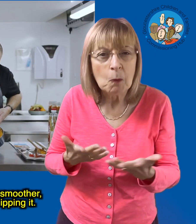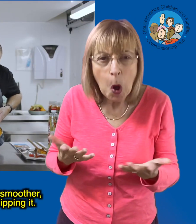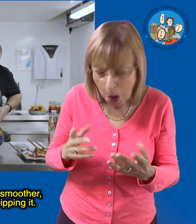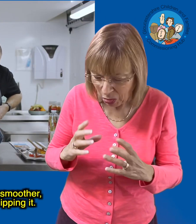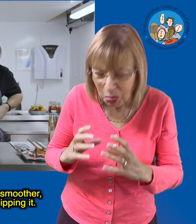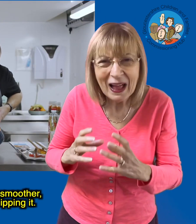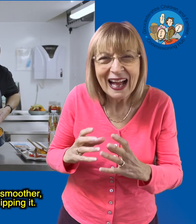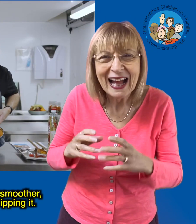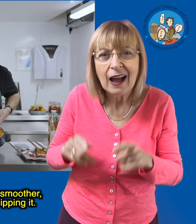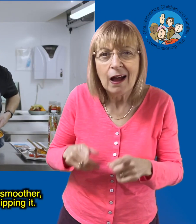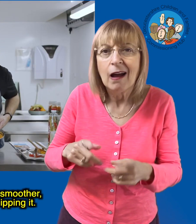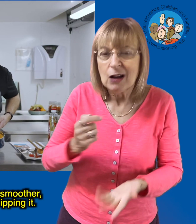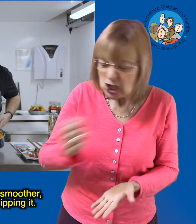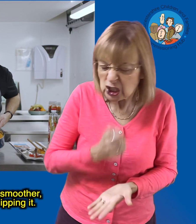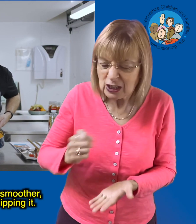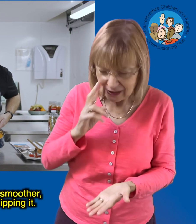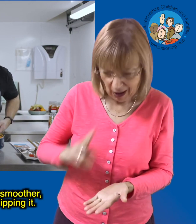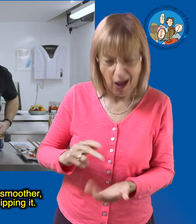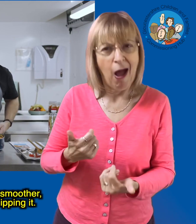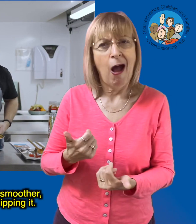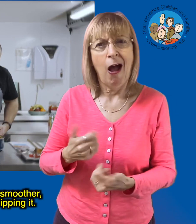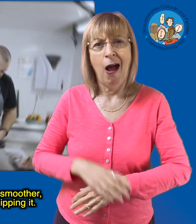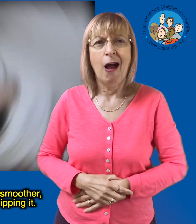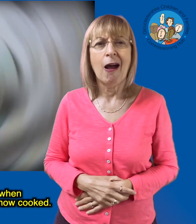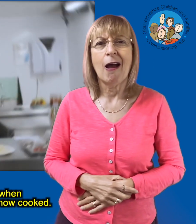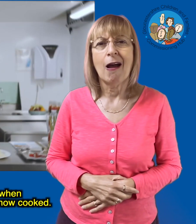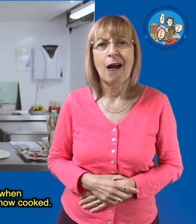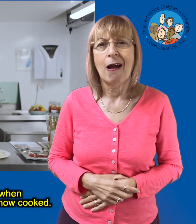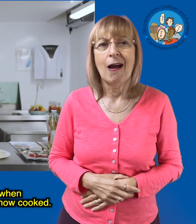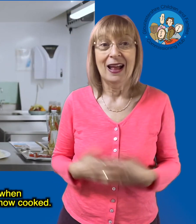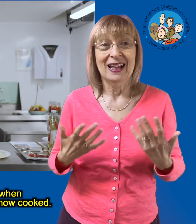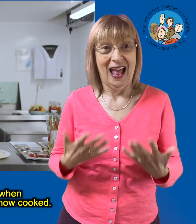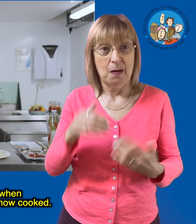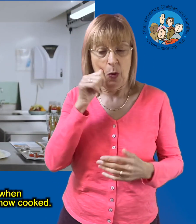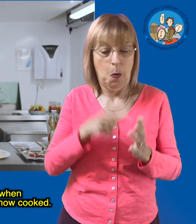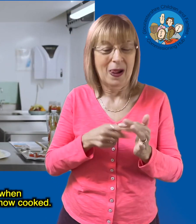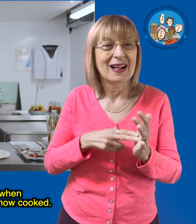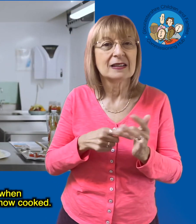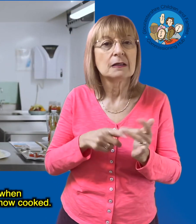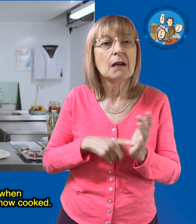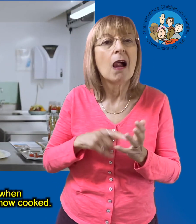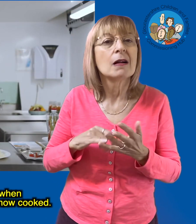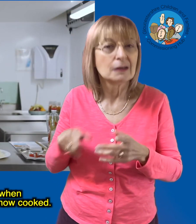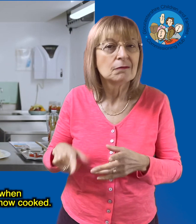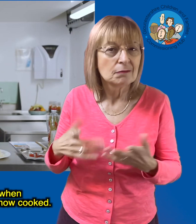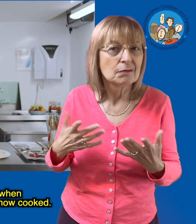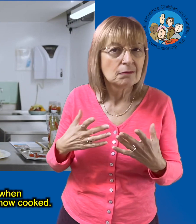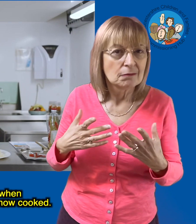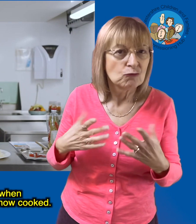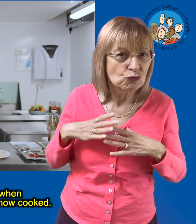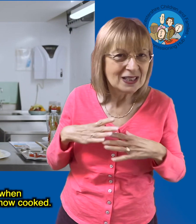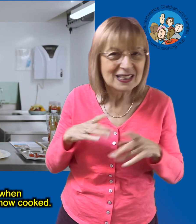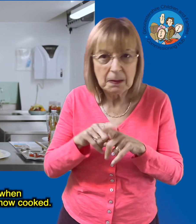bit smoother, a little bit creamier texture to it after whipping it. Okay, so now we'll come to the point when our